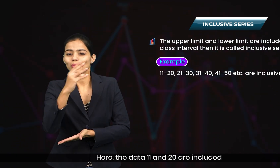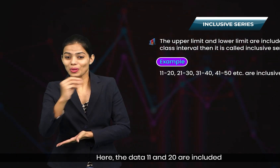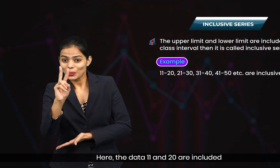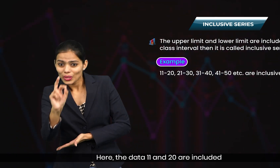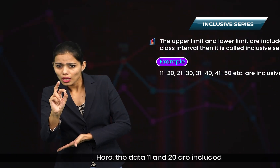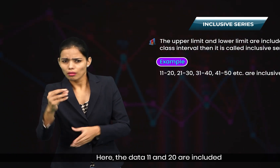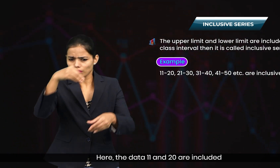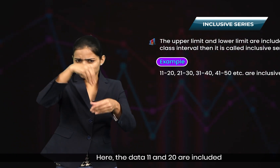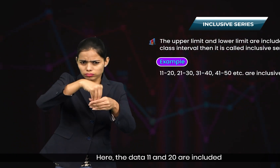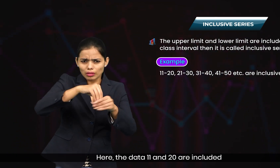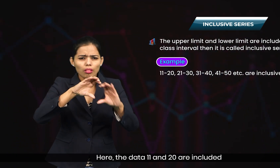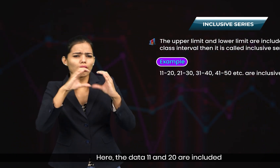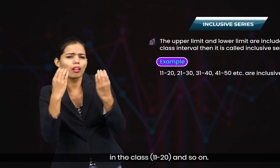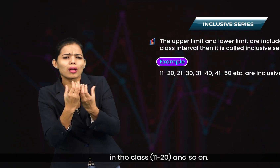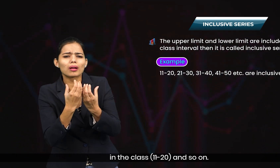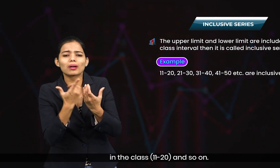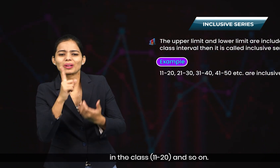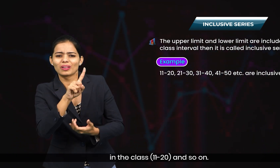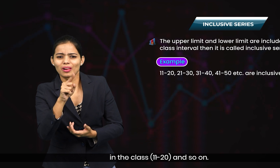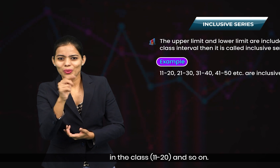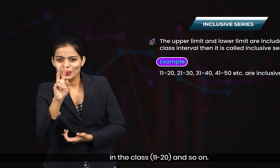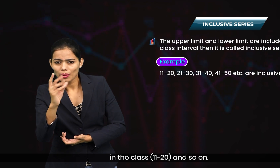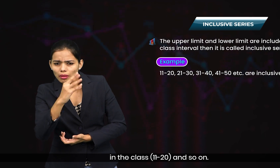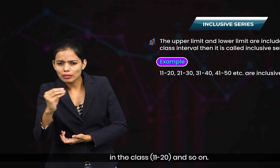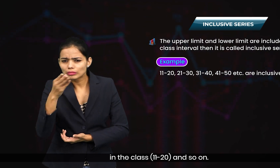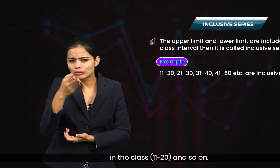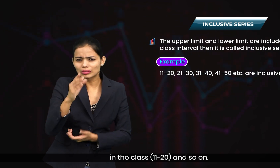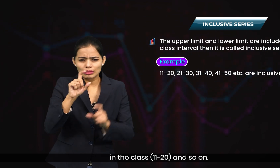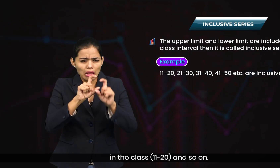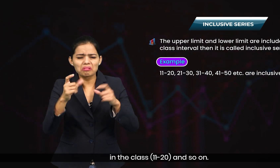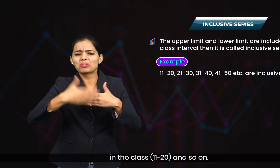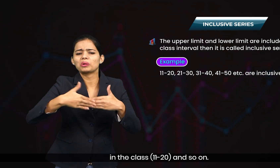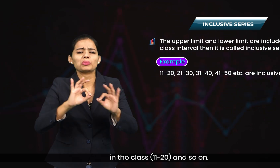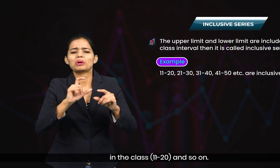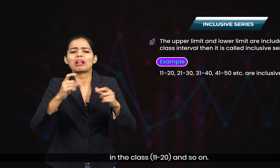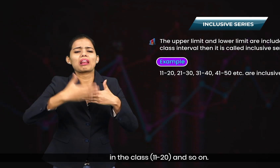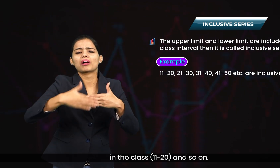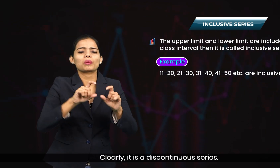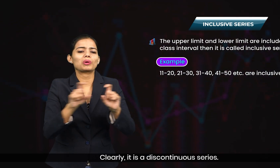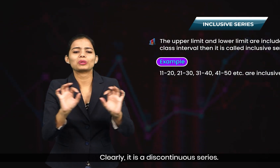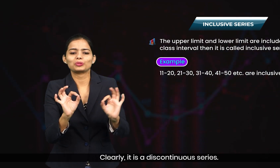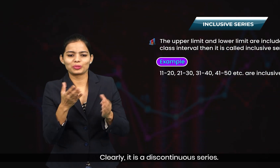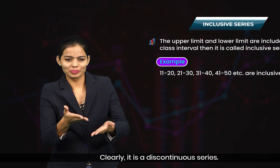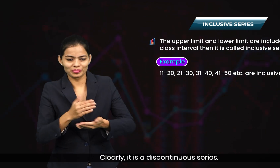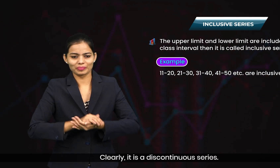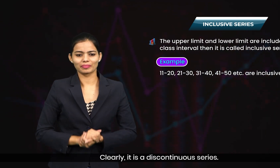11 and 20 are included in the class 11 to 20 and so on. Clearly, it is a